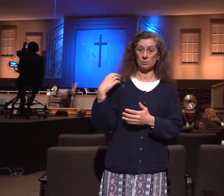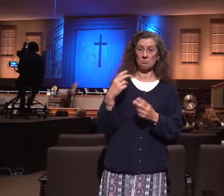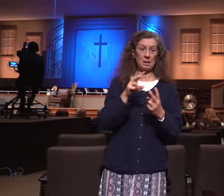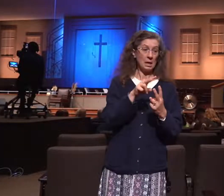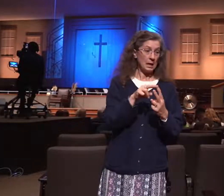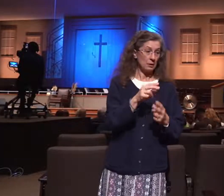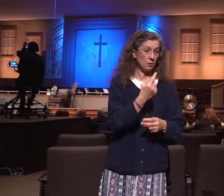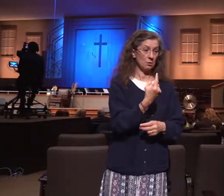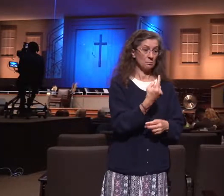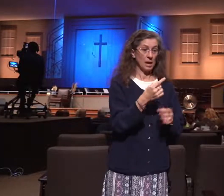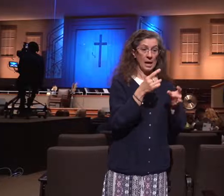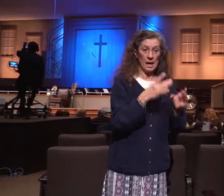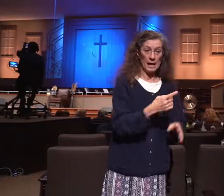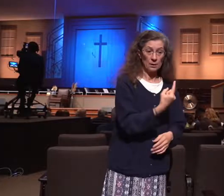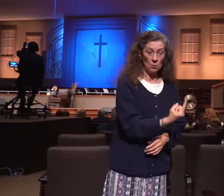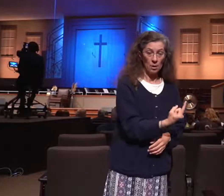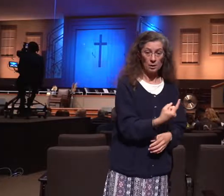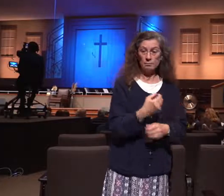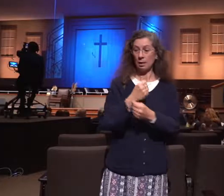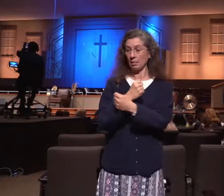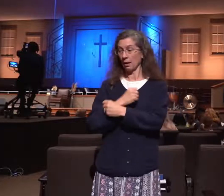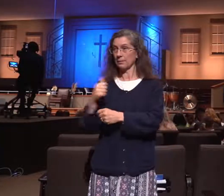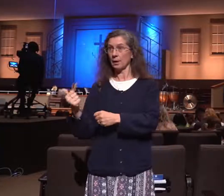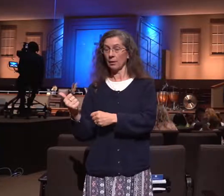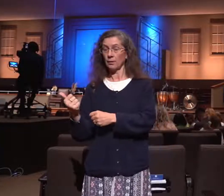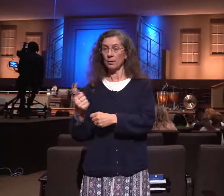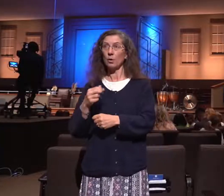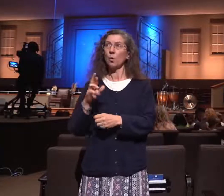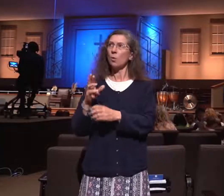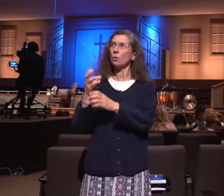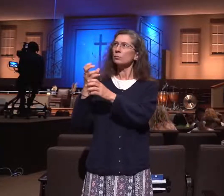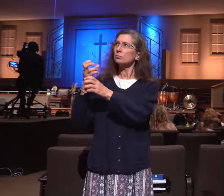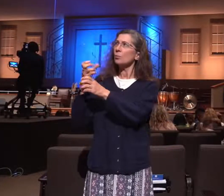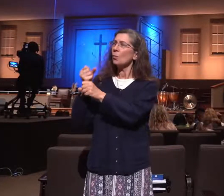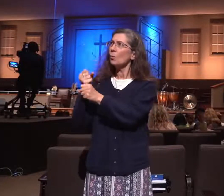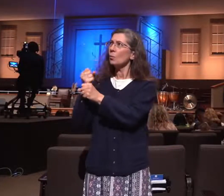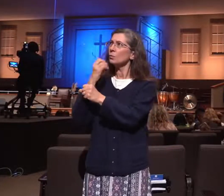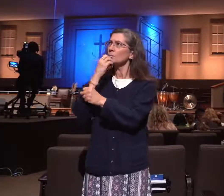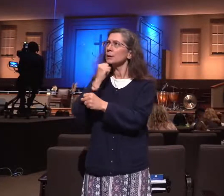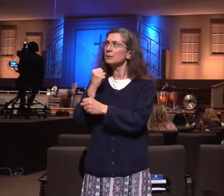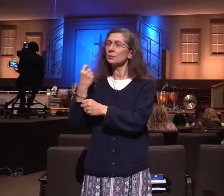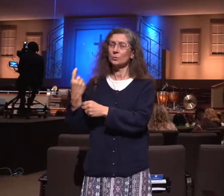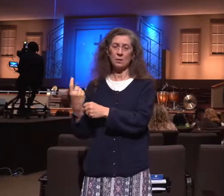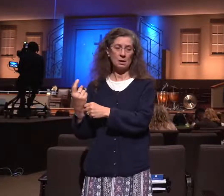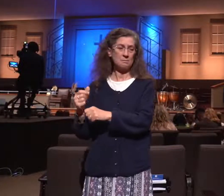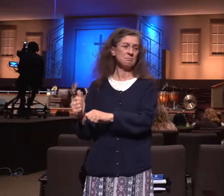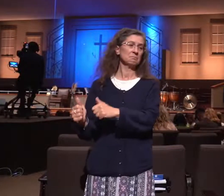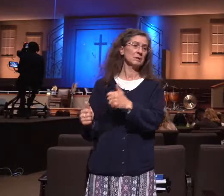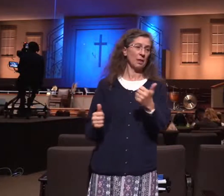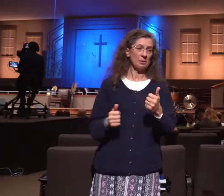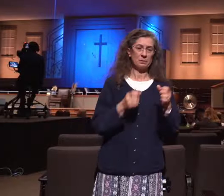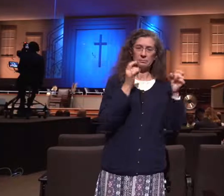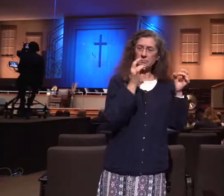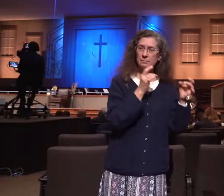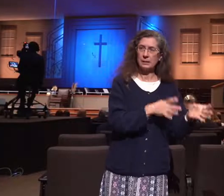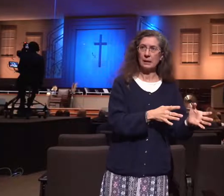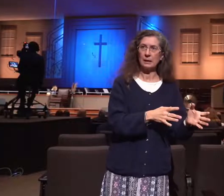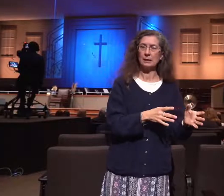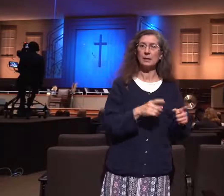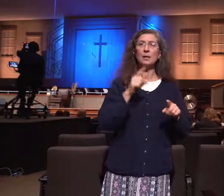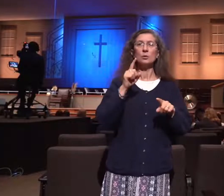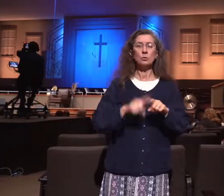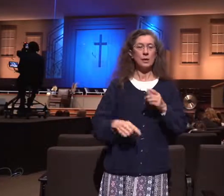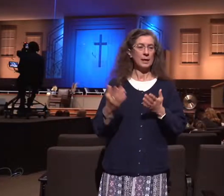will hate the one and love the other, or else he will hold to the one and despise the other. You